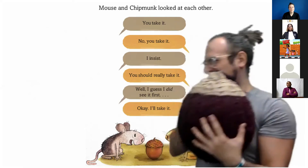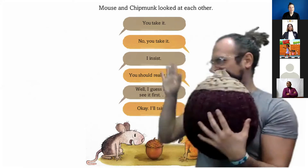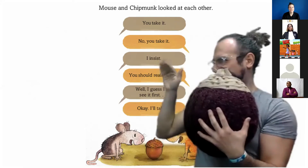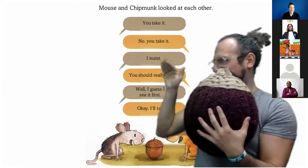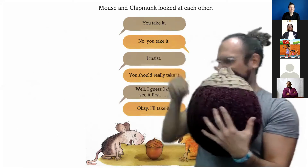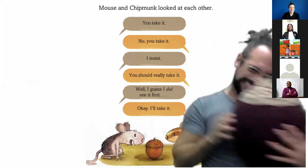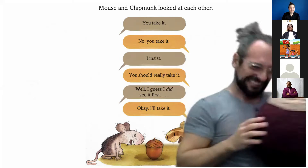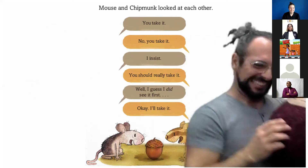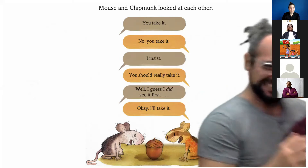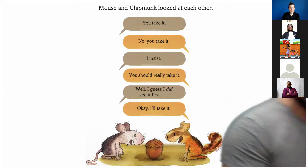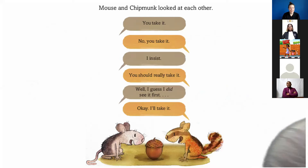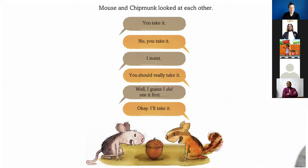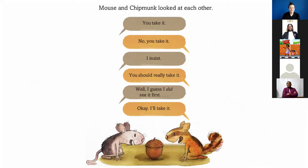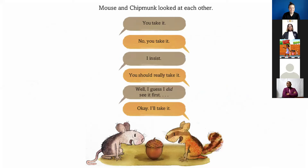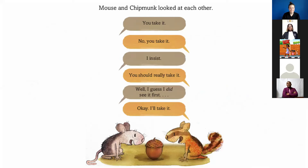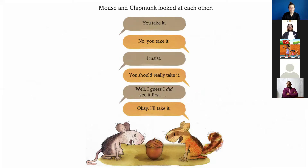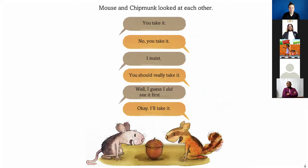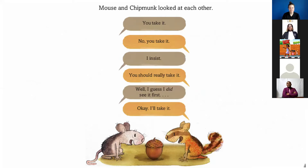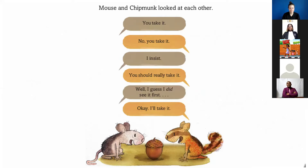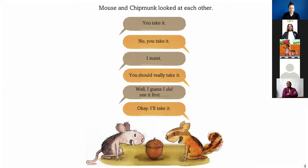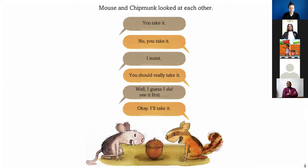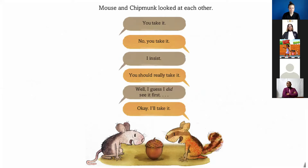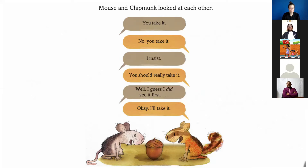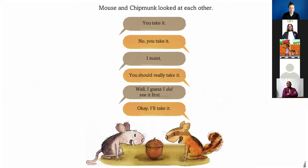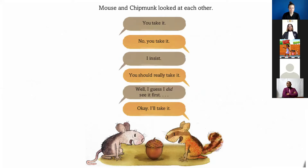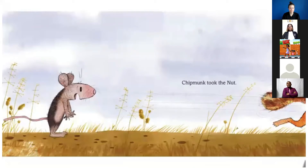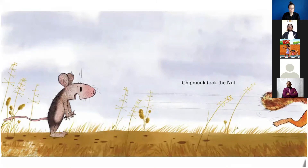Oh, it's okay. I'll take it. Bye.